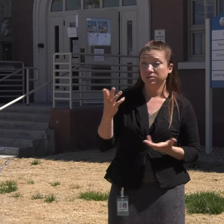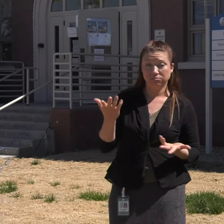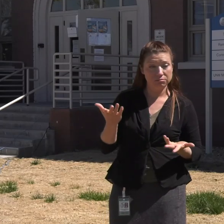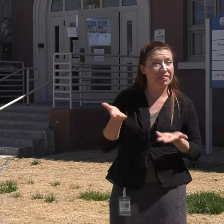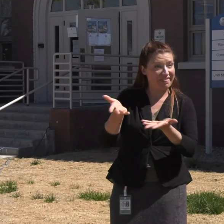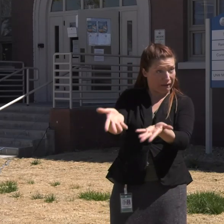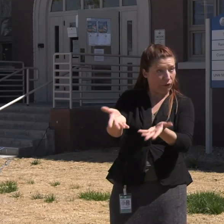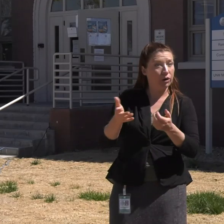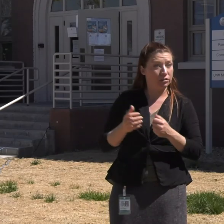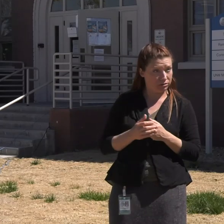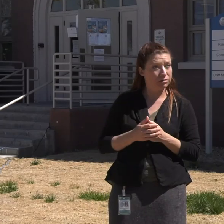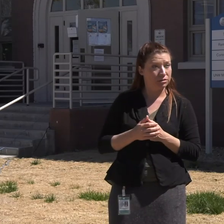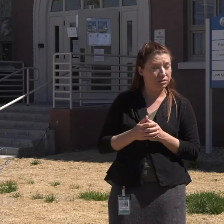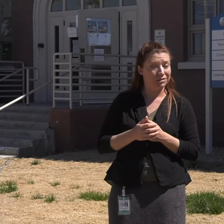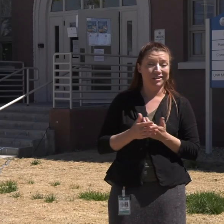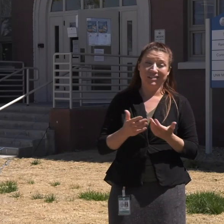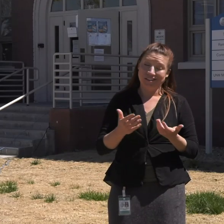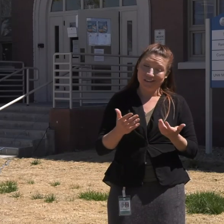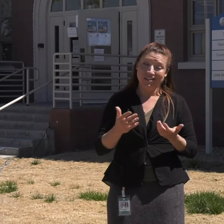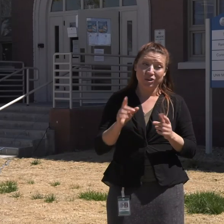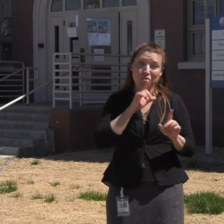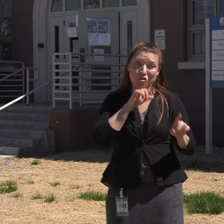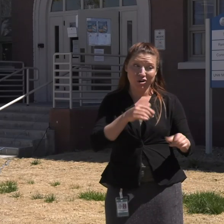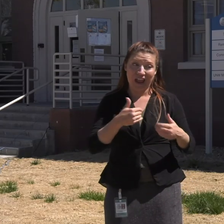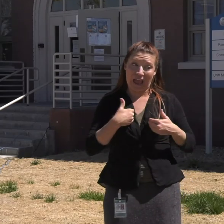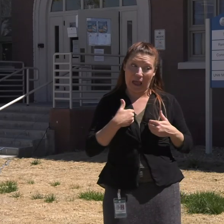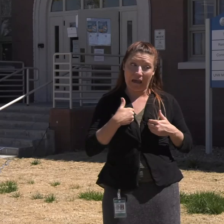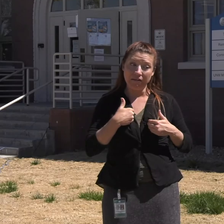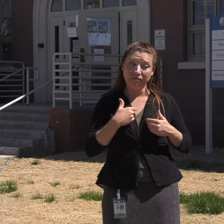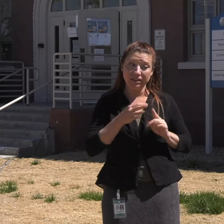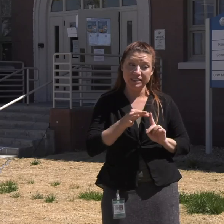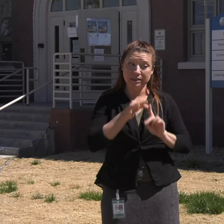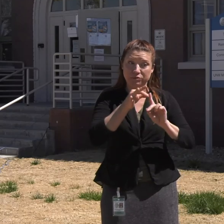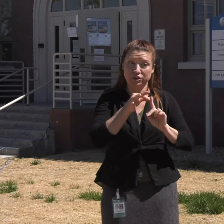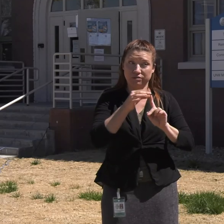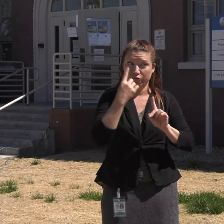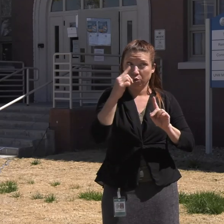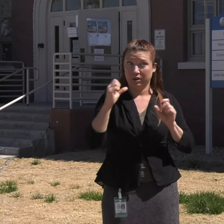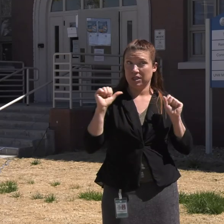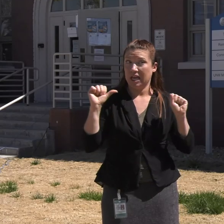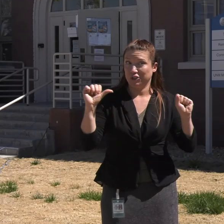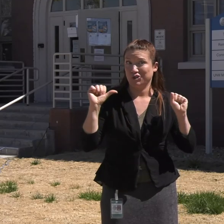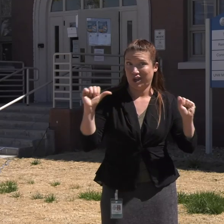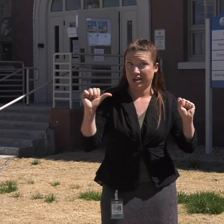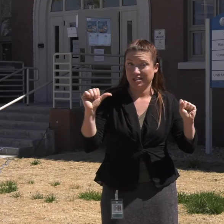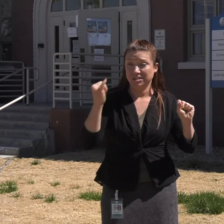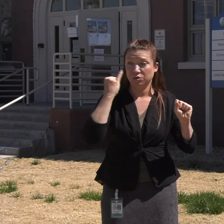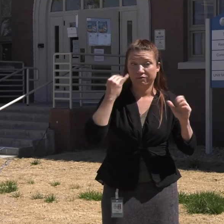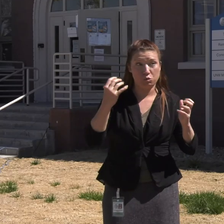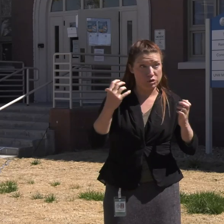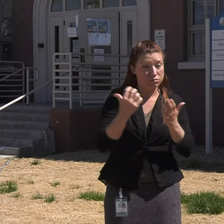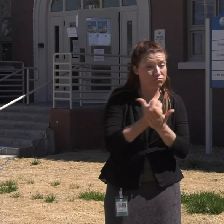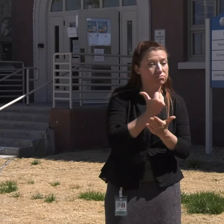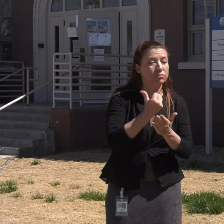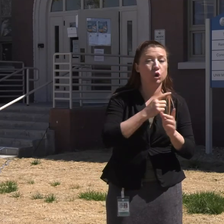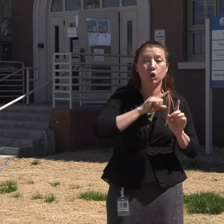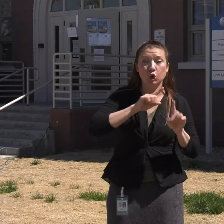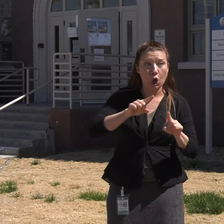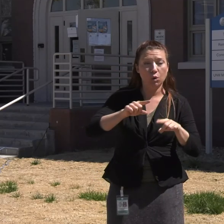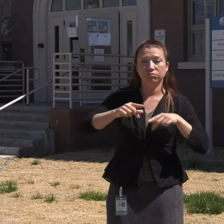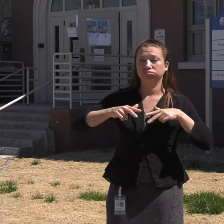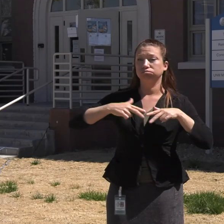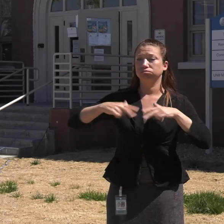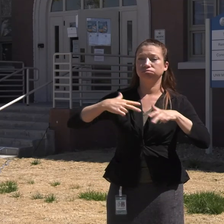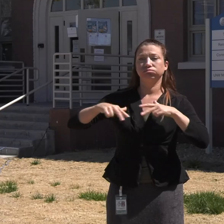just saying there is an exception for exercise. If you're going to use that exception, go there and then get home and absolutely stay